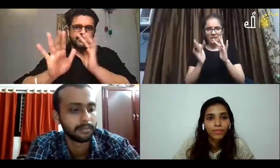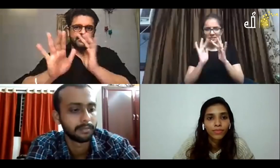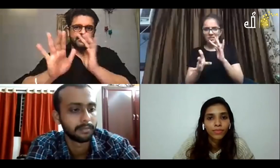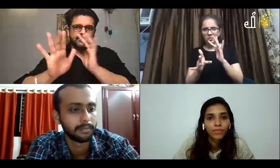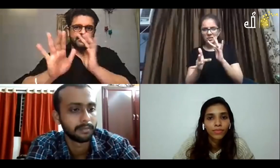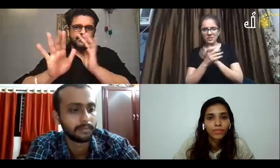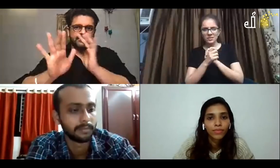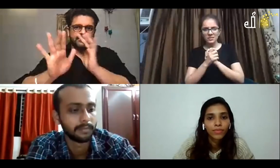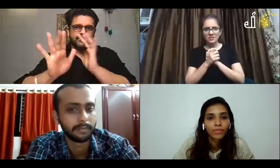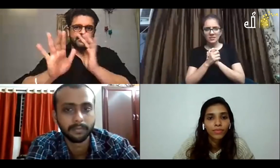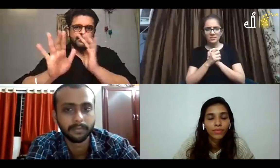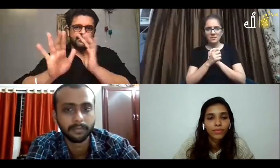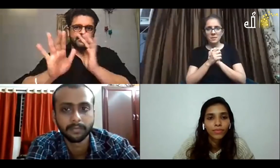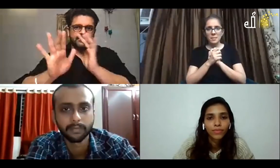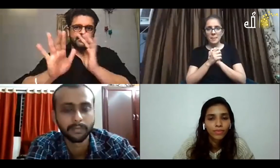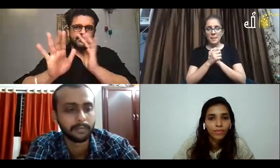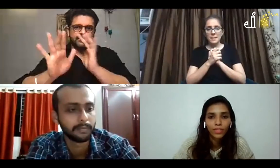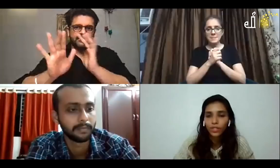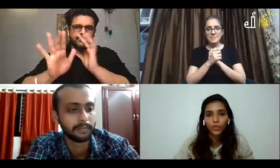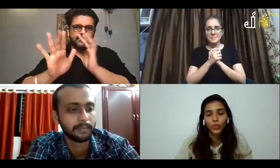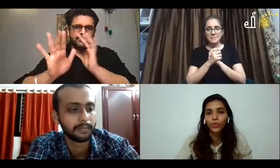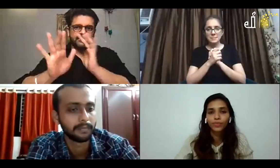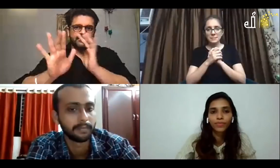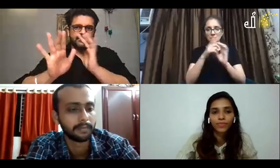Is my internet going?